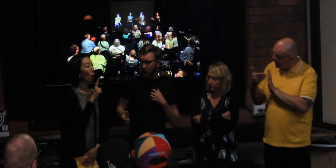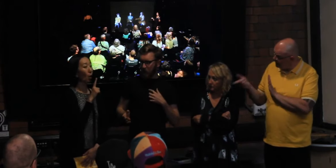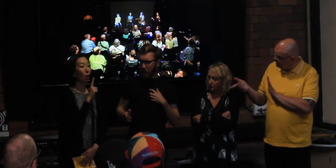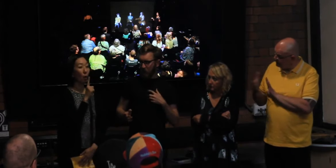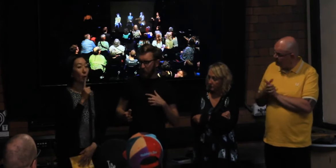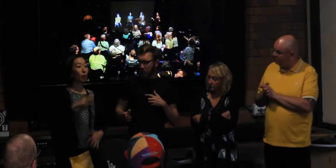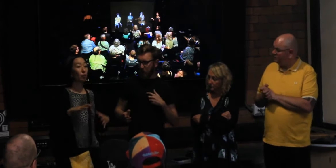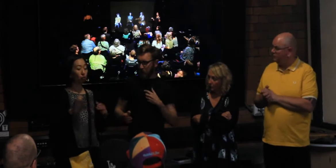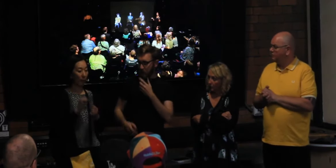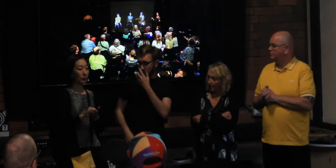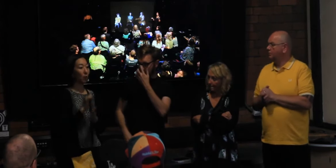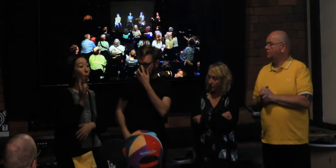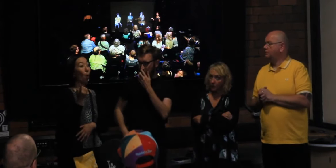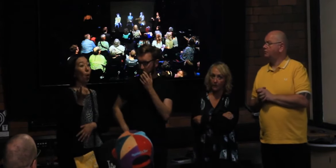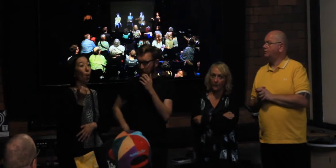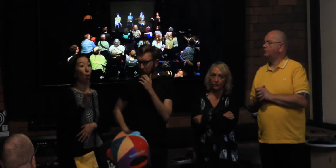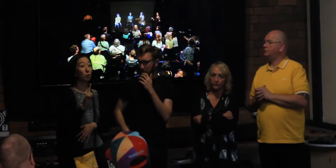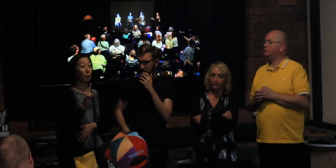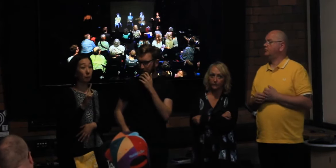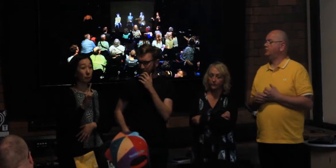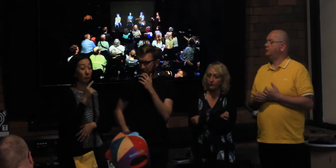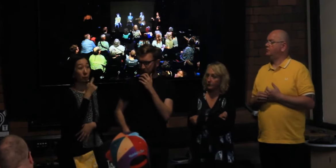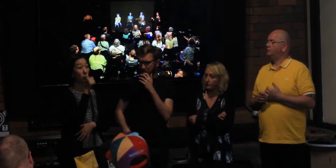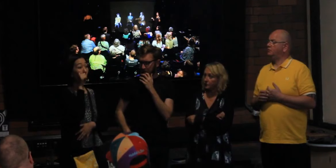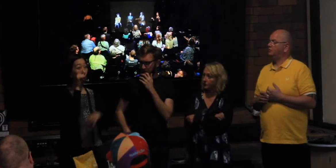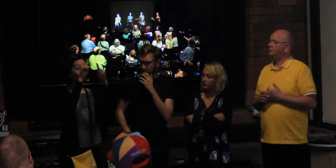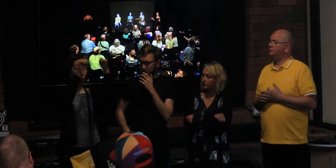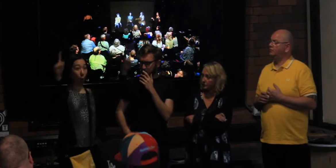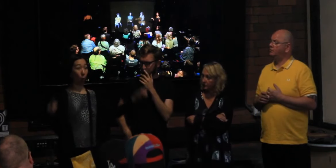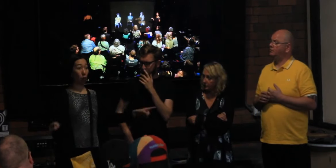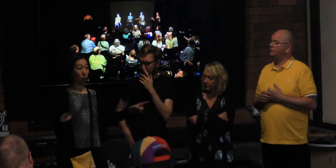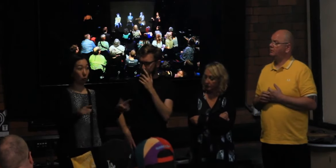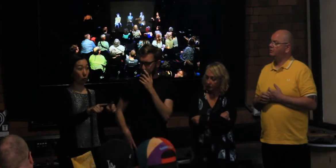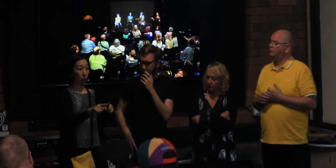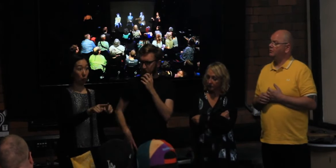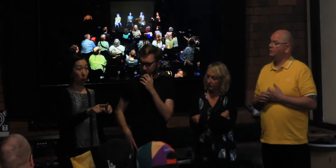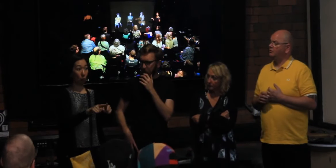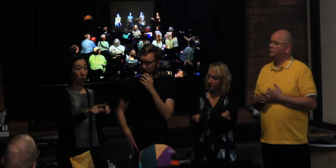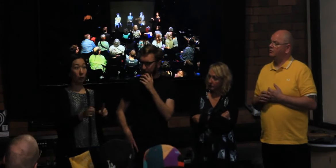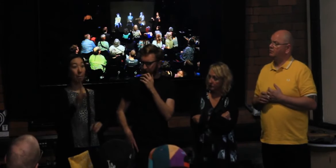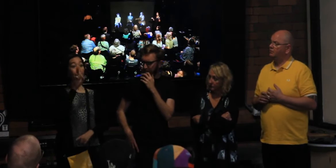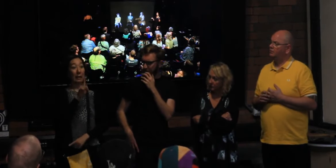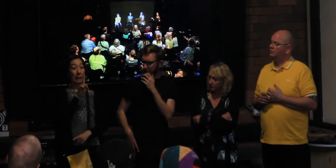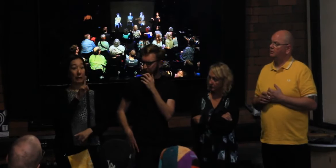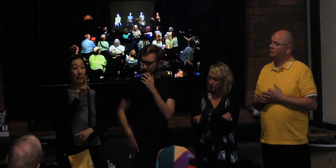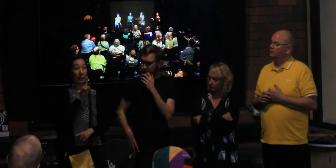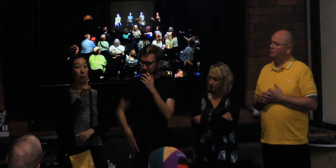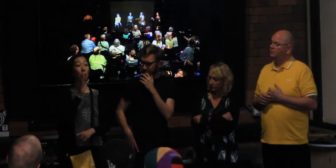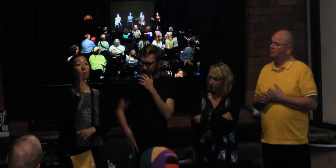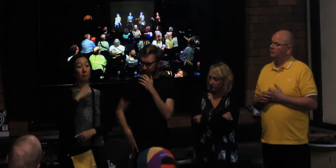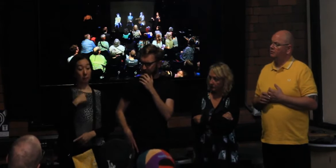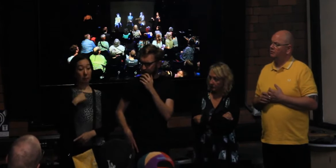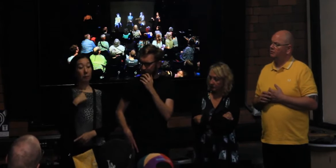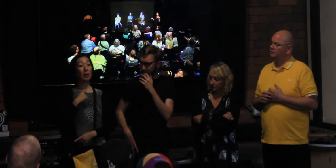something? also, just to add to that, yeah, you're right. But in terms of the Holo-Gauze and